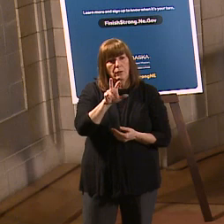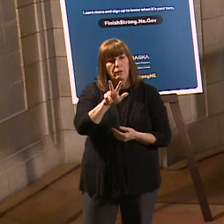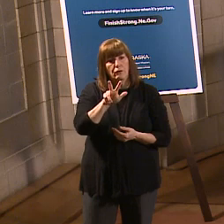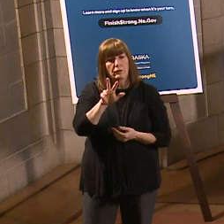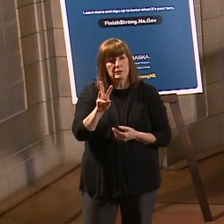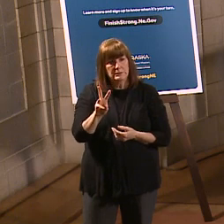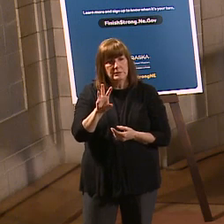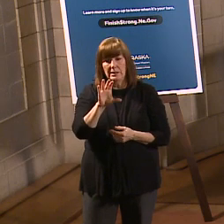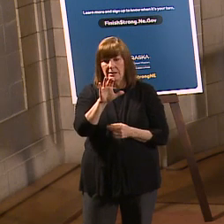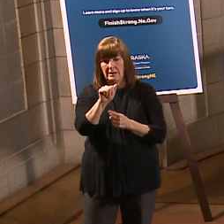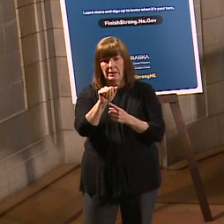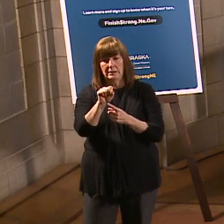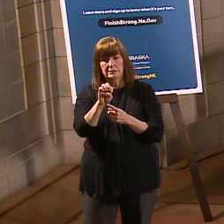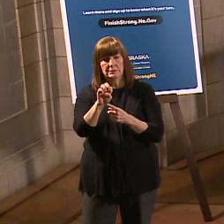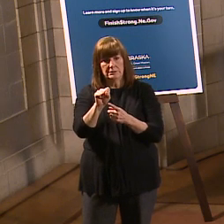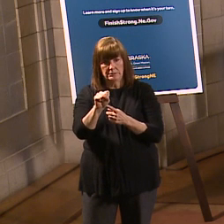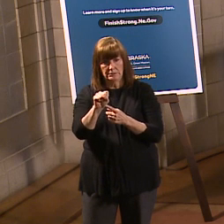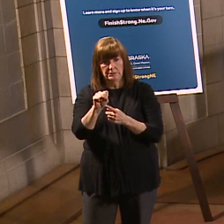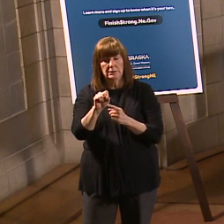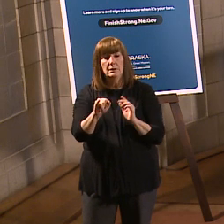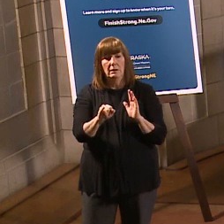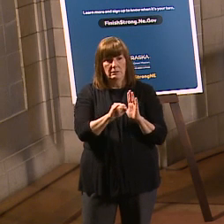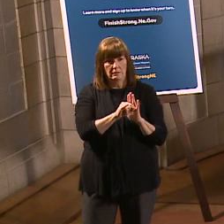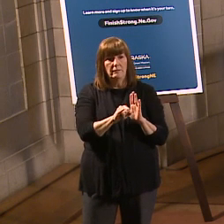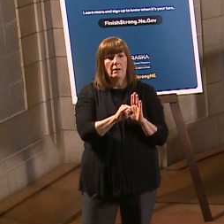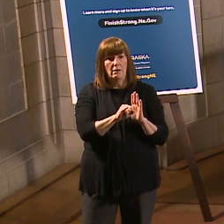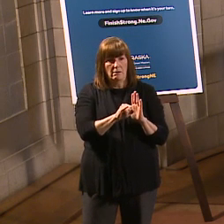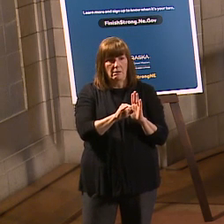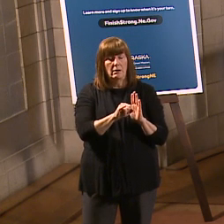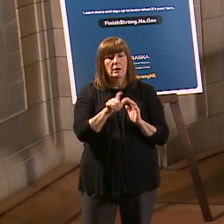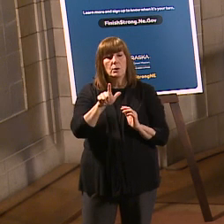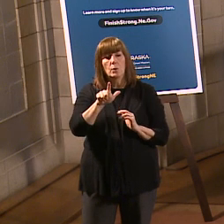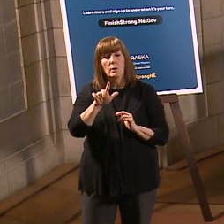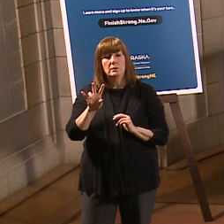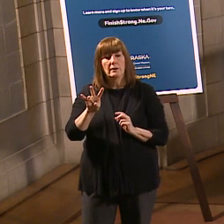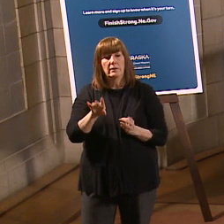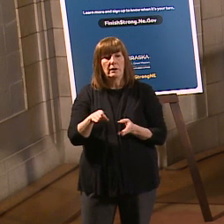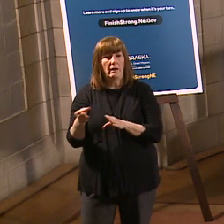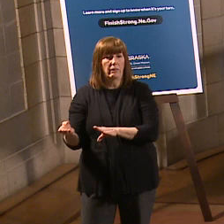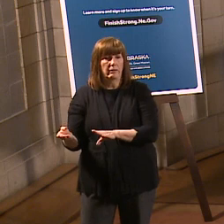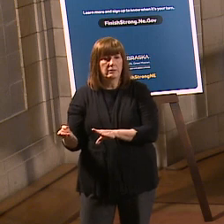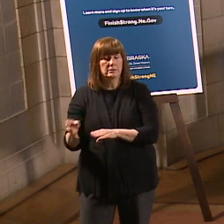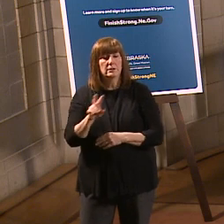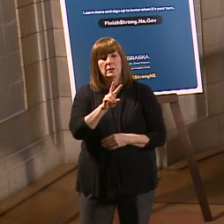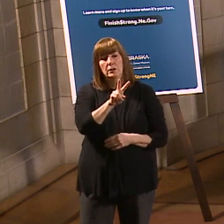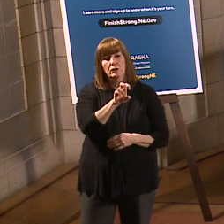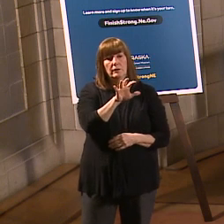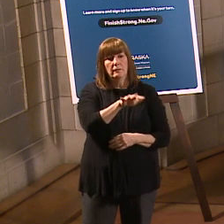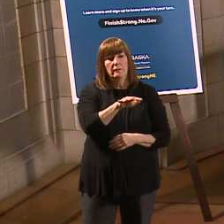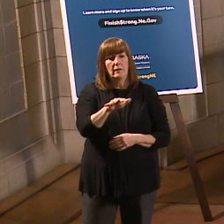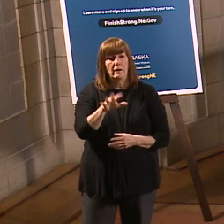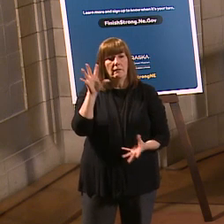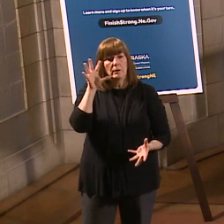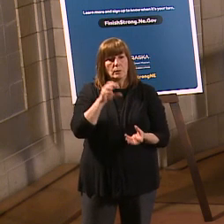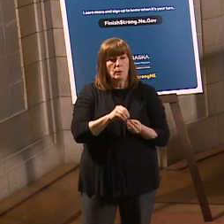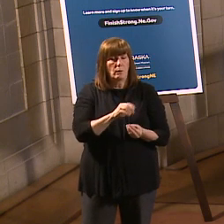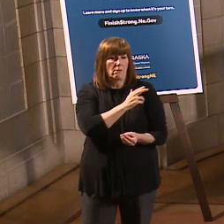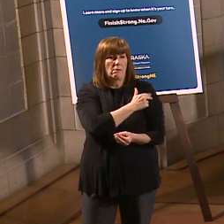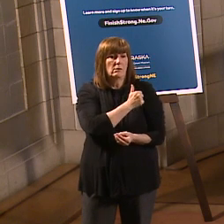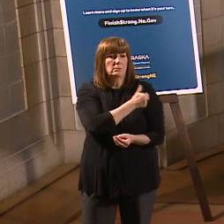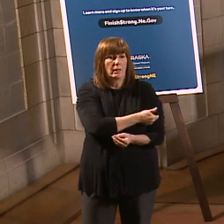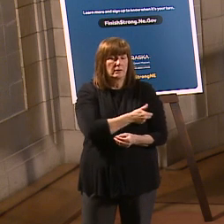7,236 cases identified. 27 deaths, and 255 total